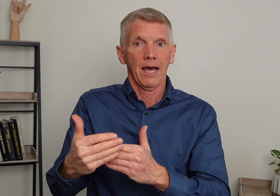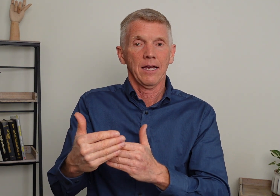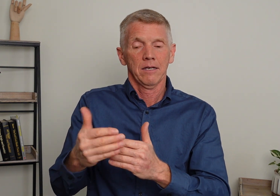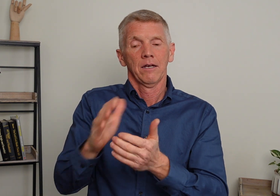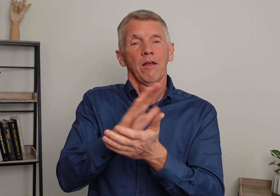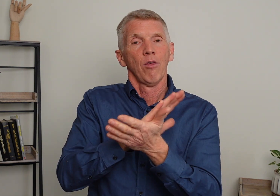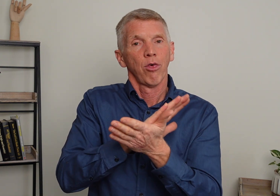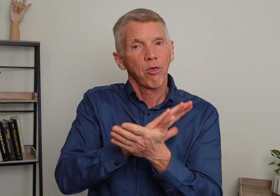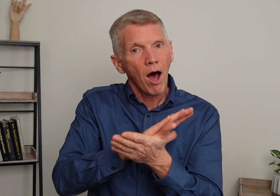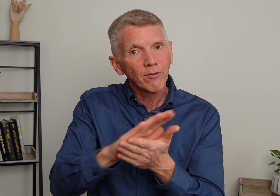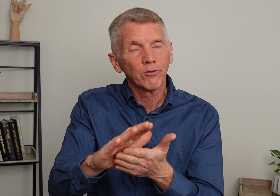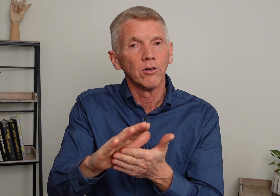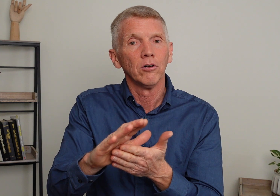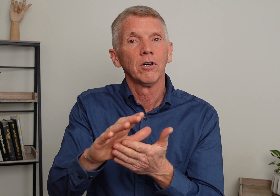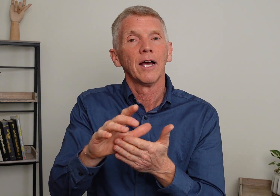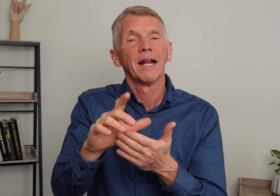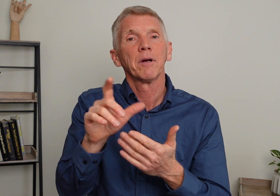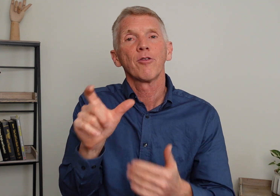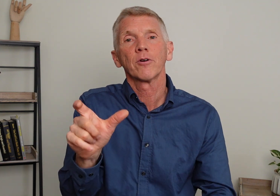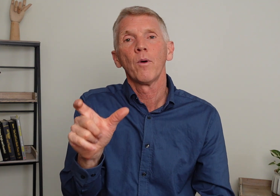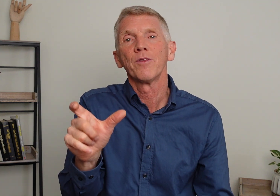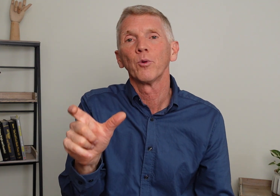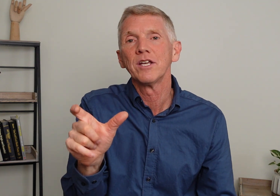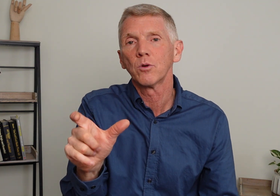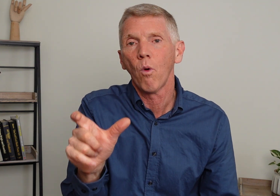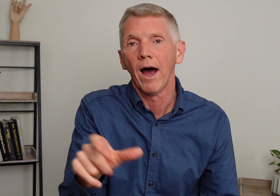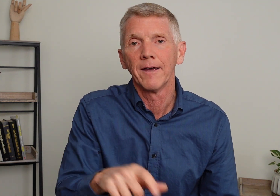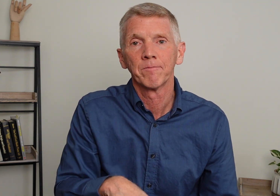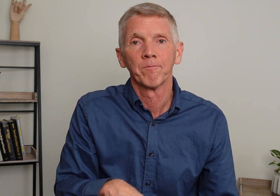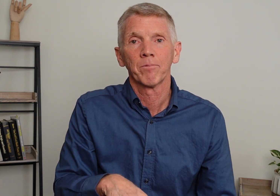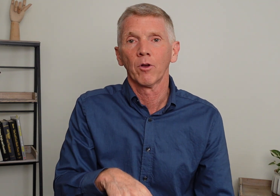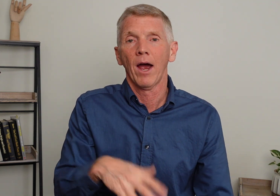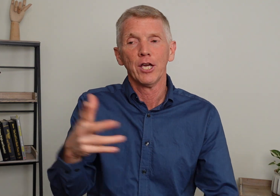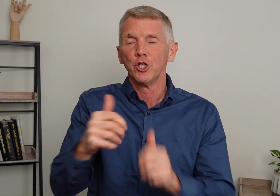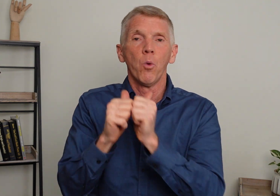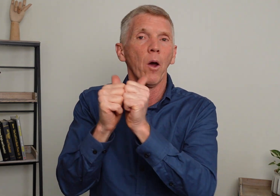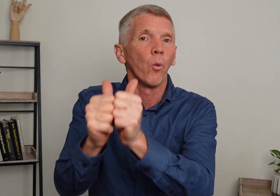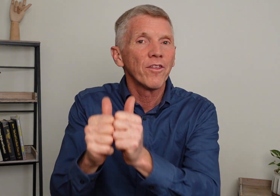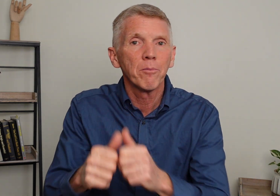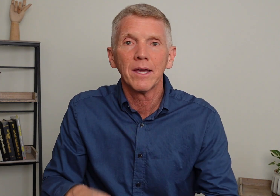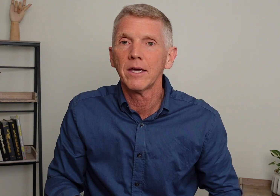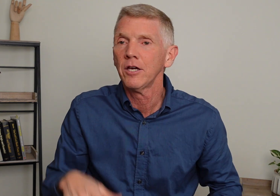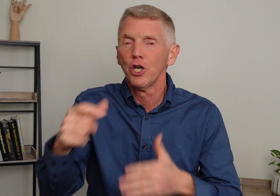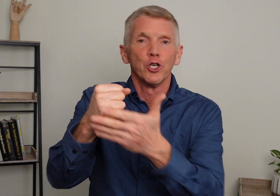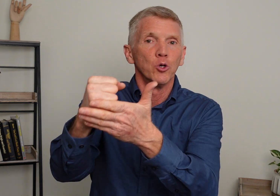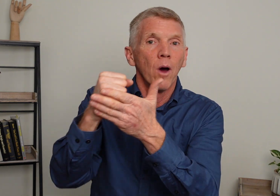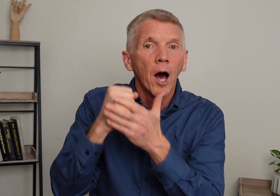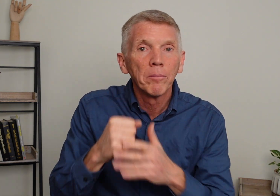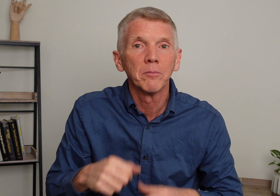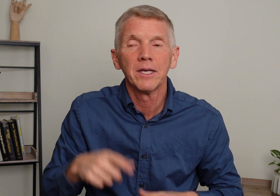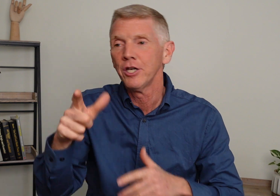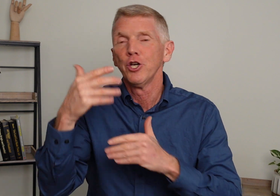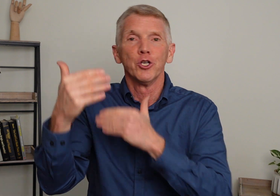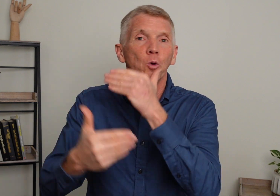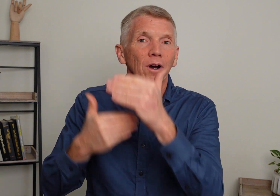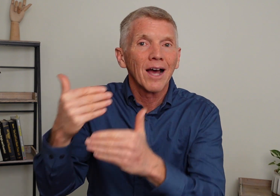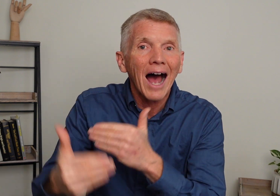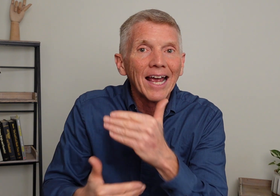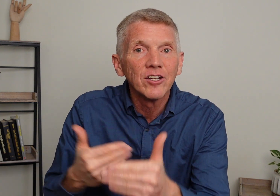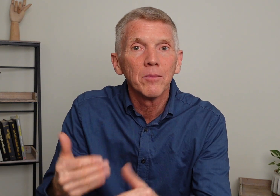okay? Thoughtful, and I'm going to throw in the reason why. All right, you went with me, you helped me, you were kind to